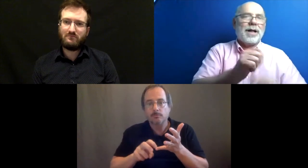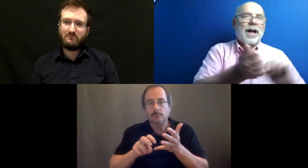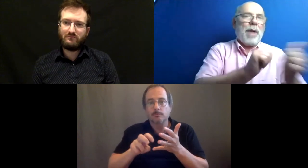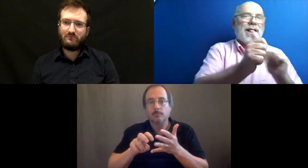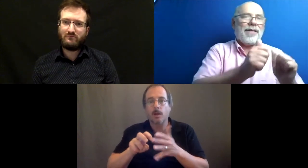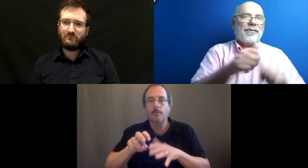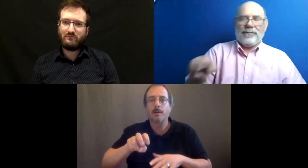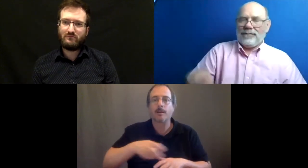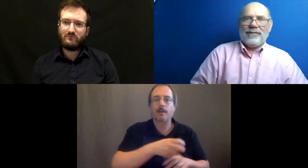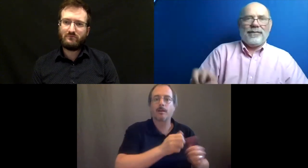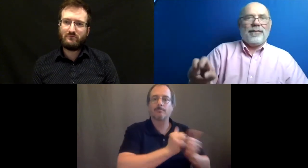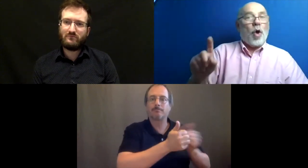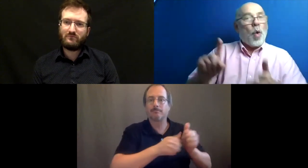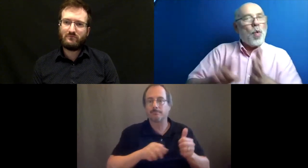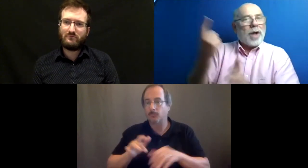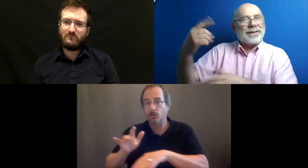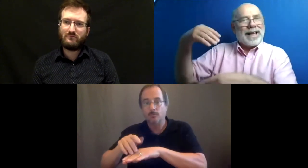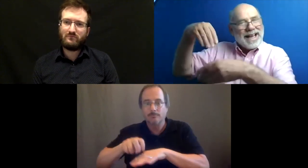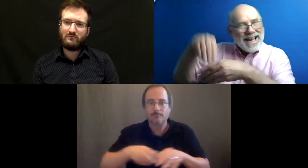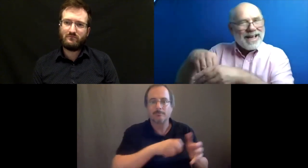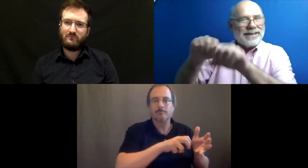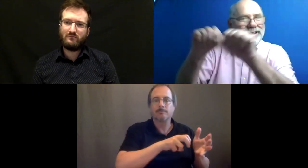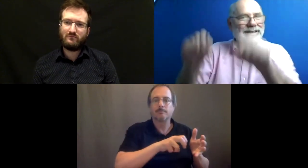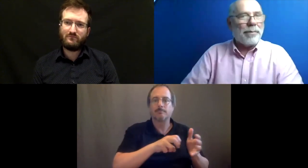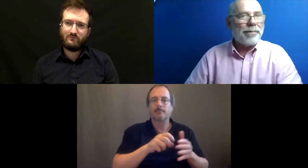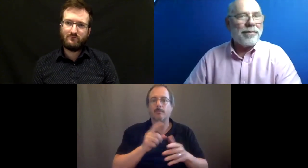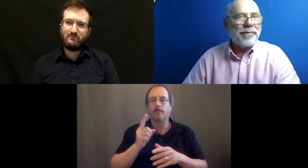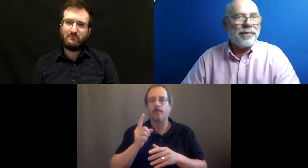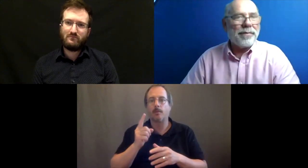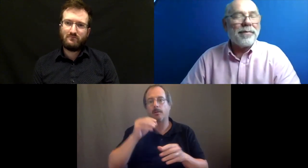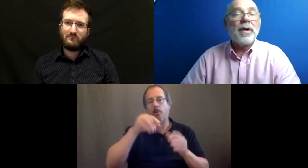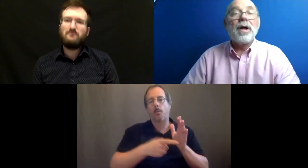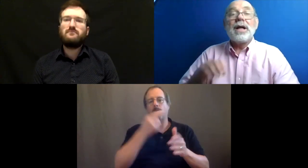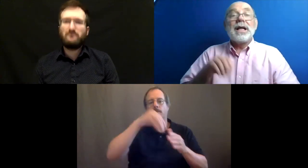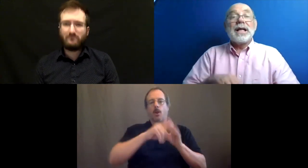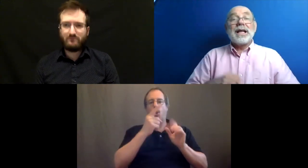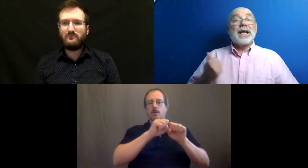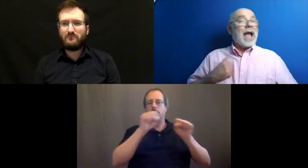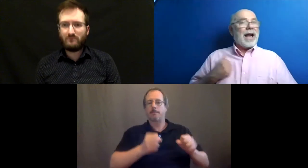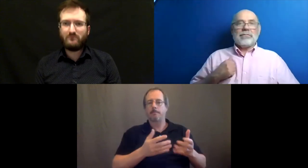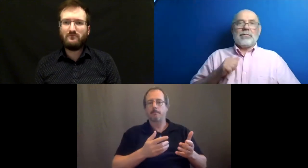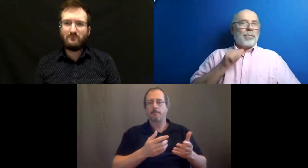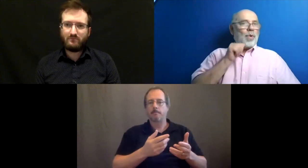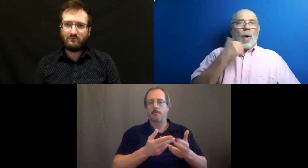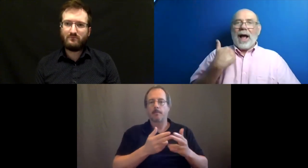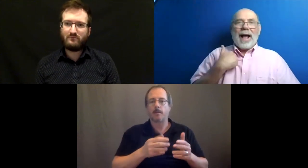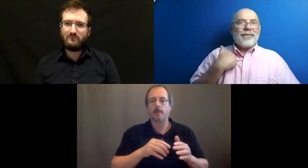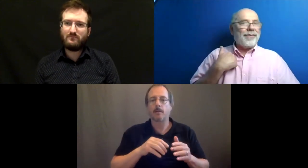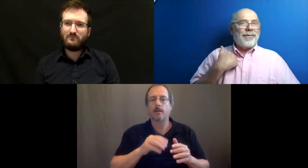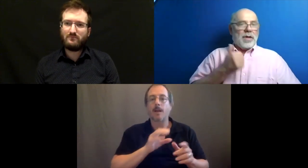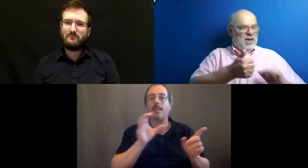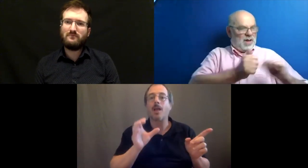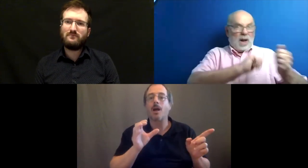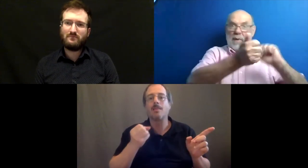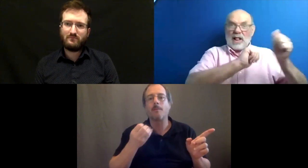work their way up into the competitive stream once they're in the system. We don't see anything